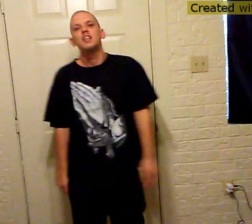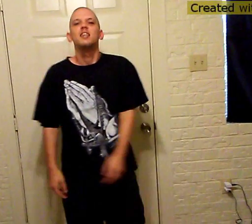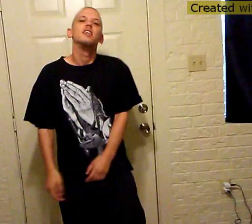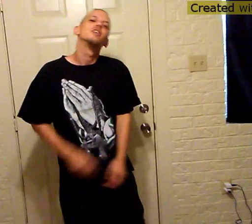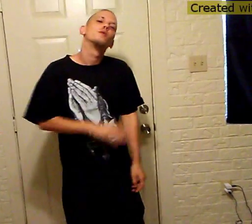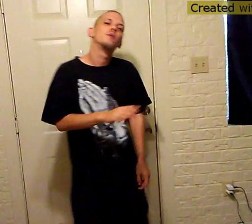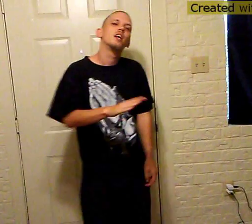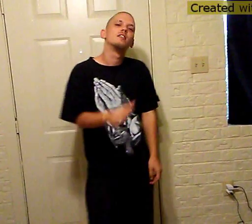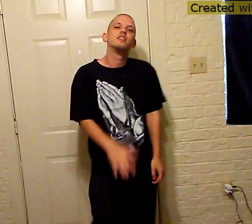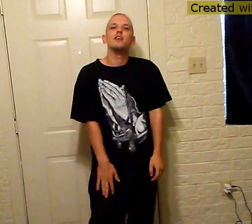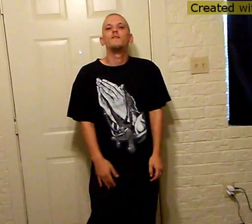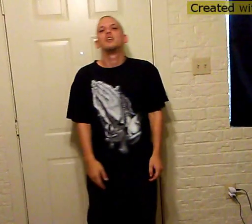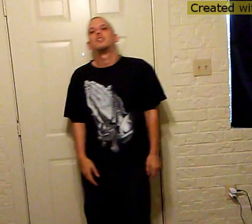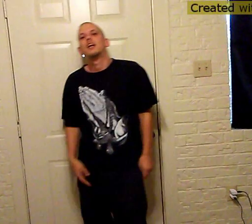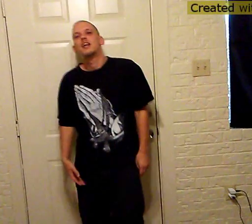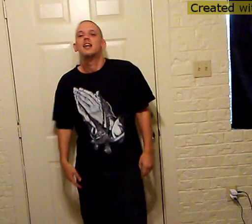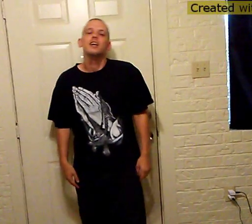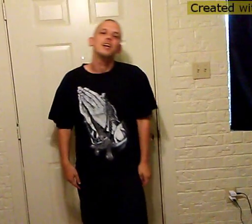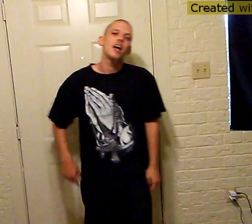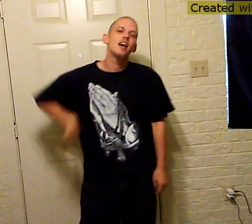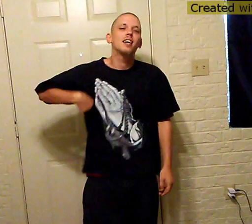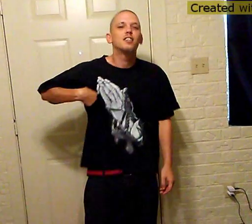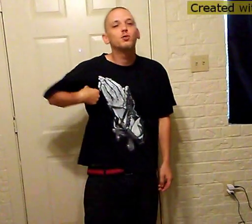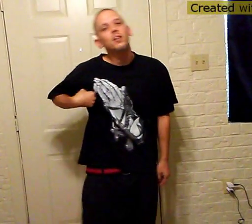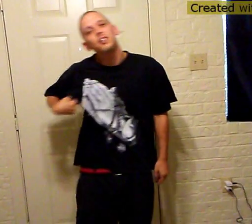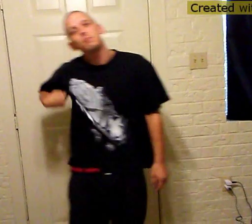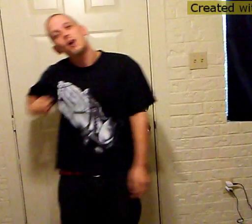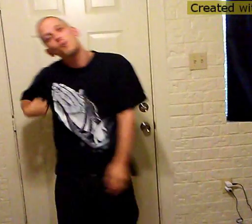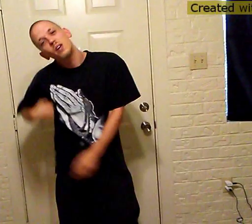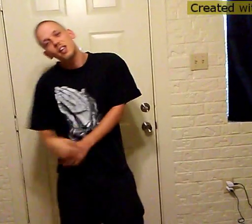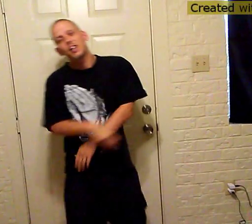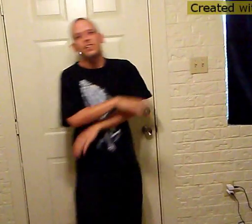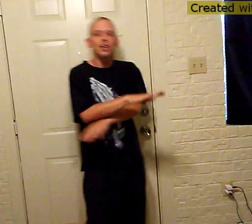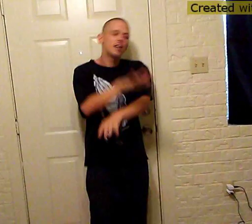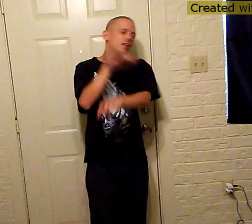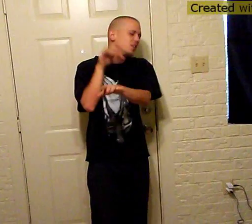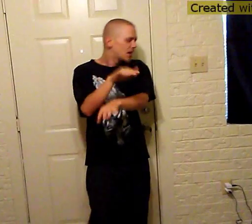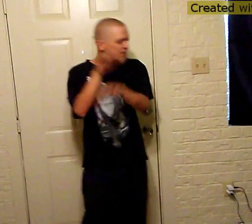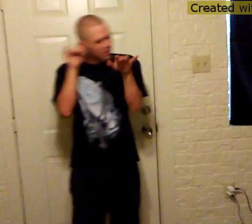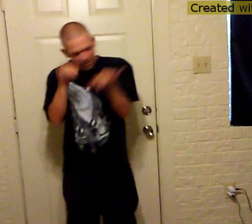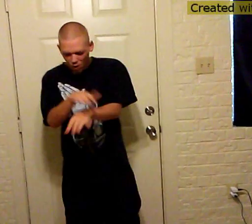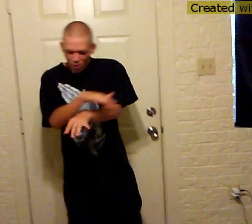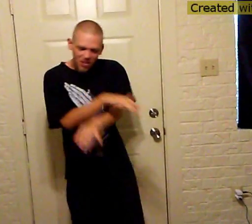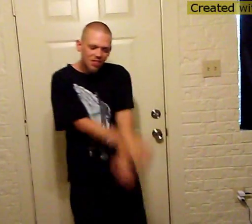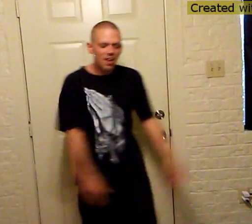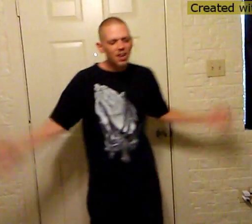hate. So regardless of anything, I got you under my wing. And she also told me that